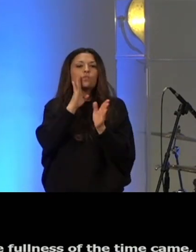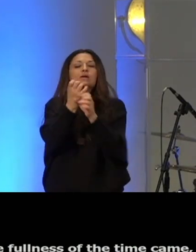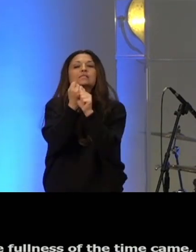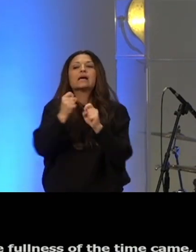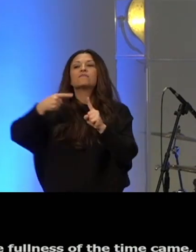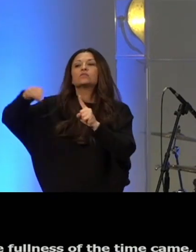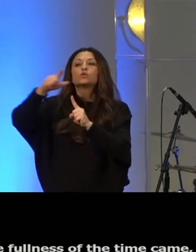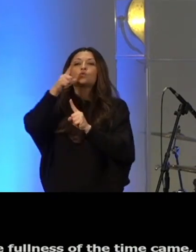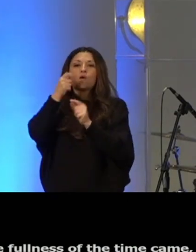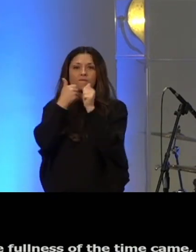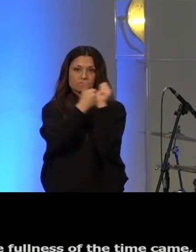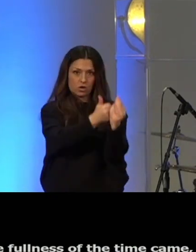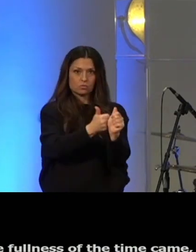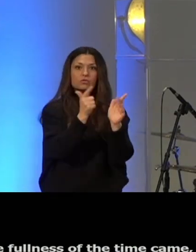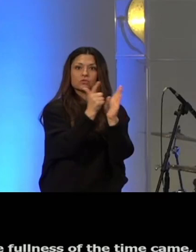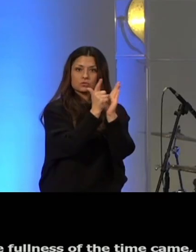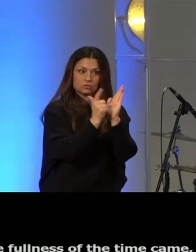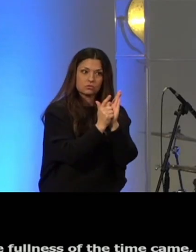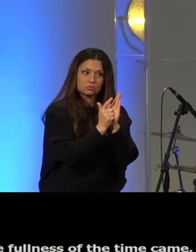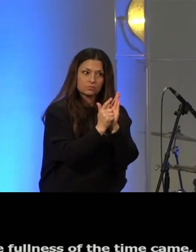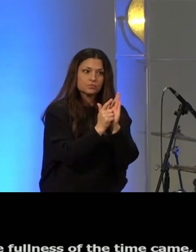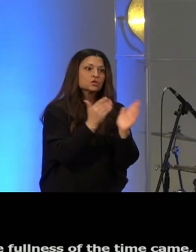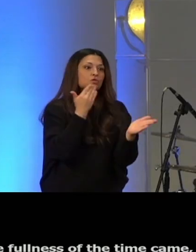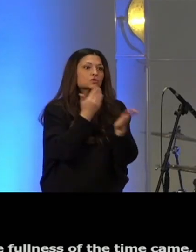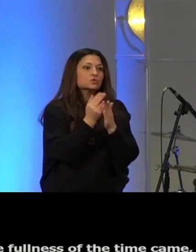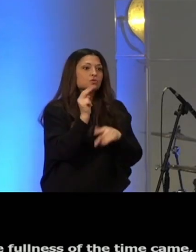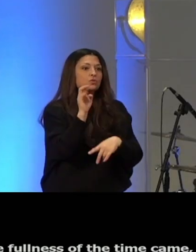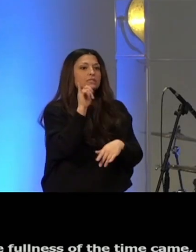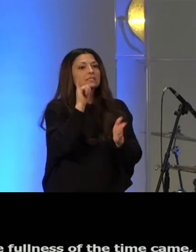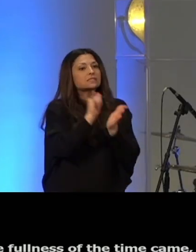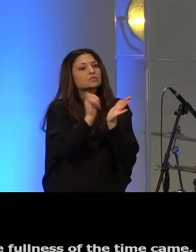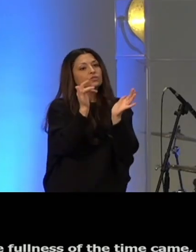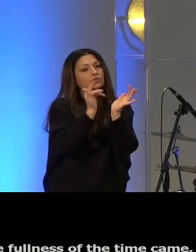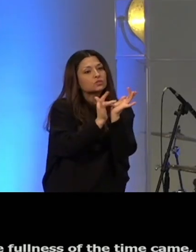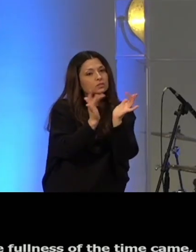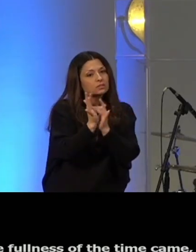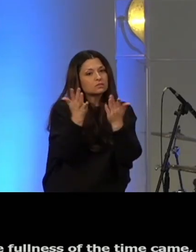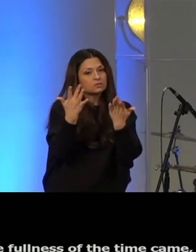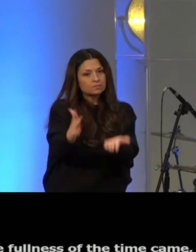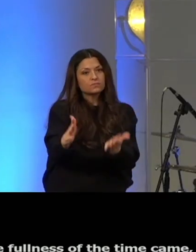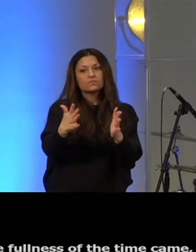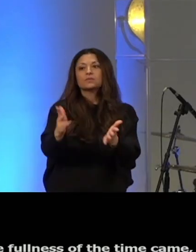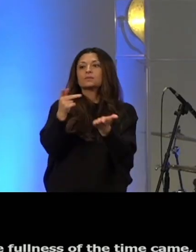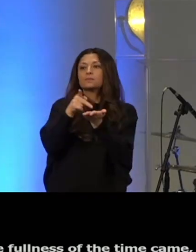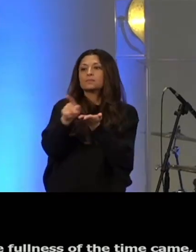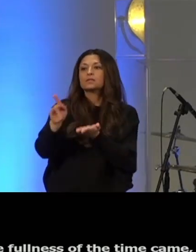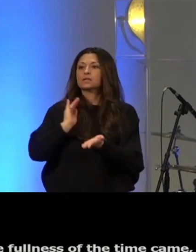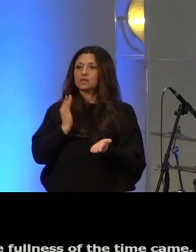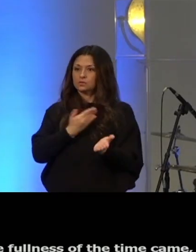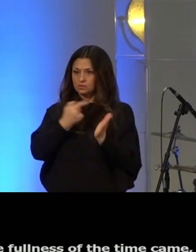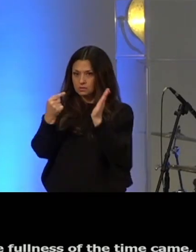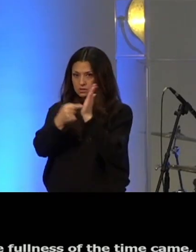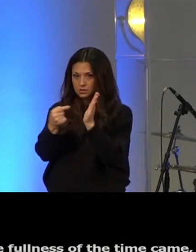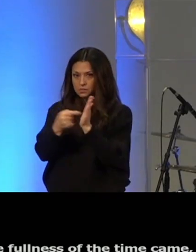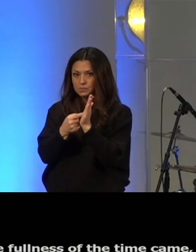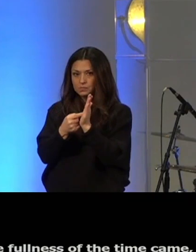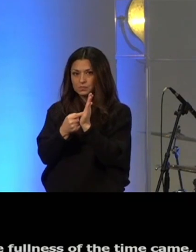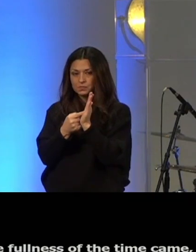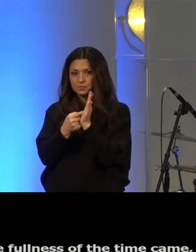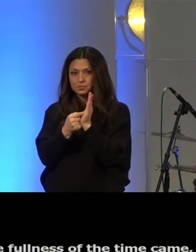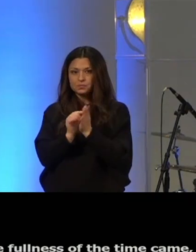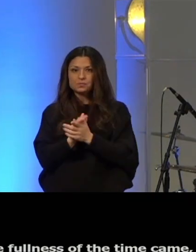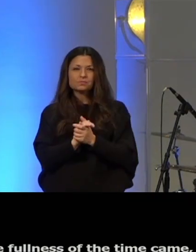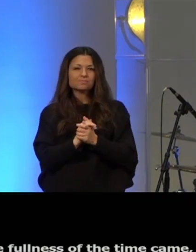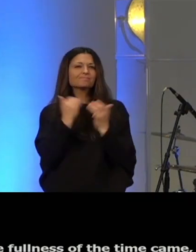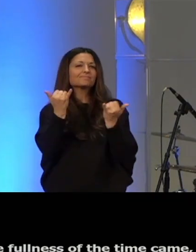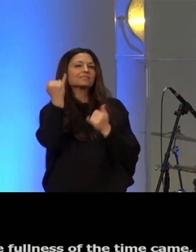were under the law. The good news is that Jesus paid our debt. Now,